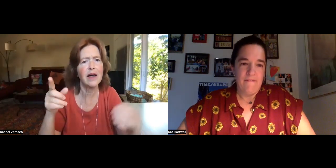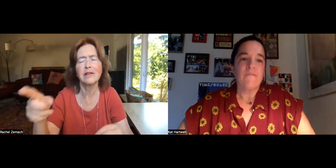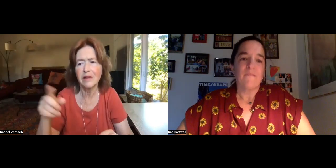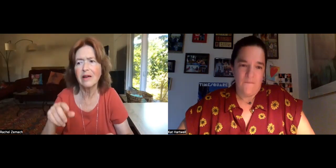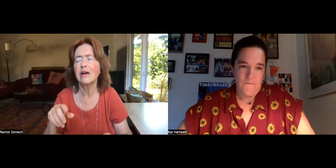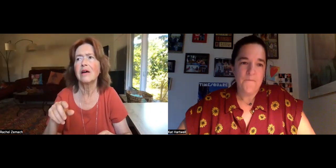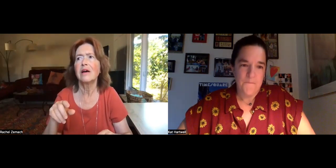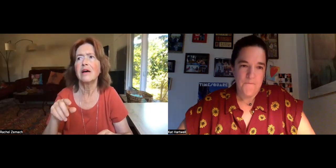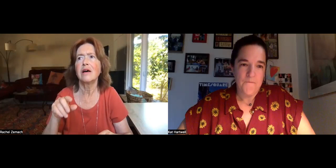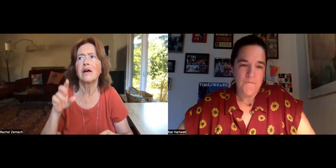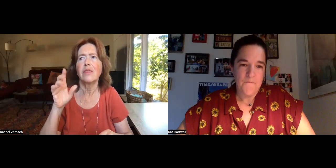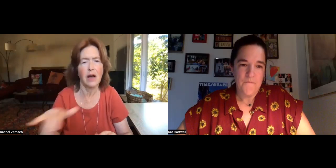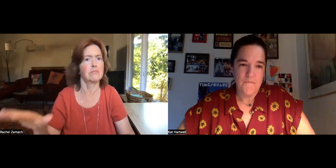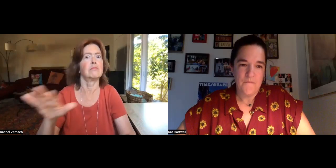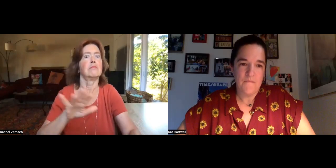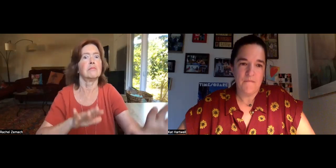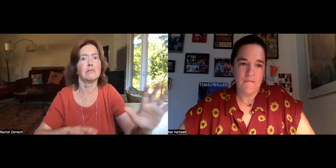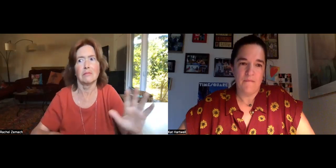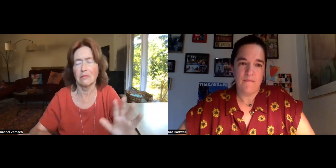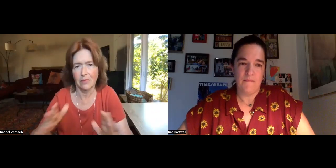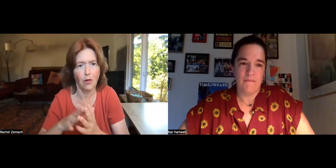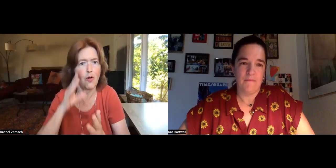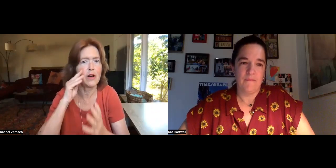Great. That.